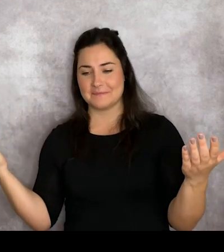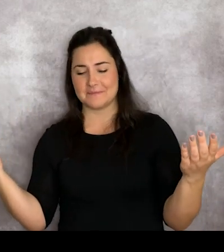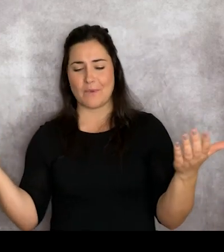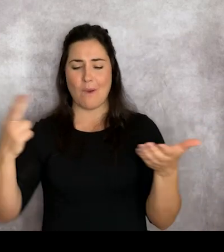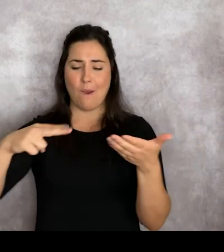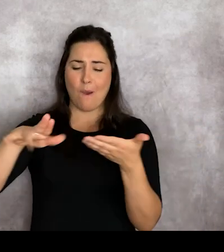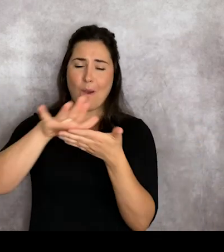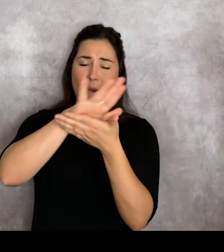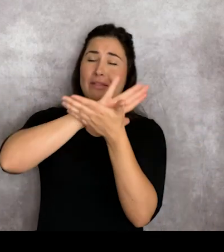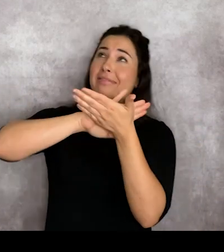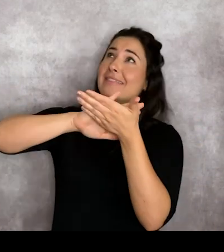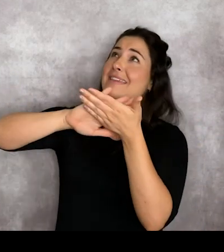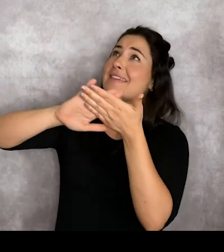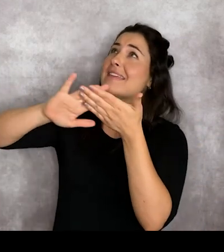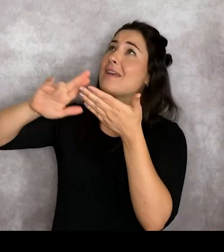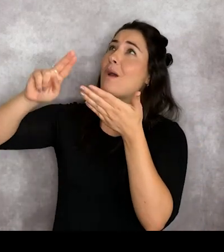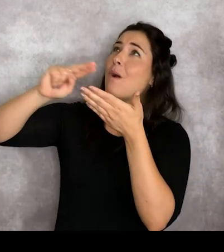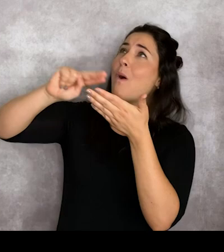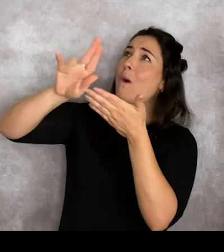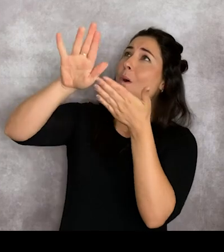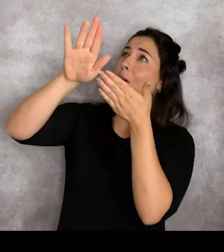done. Holy,